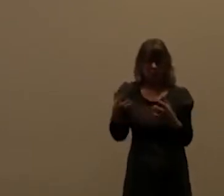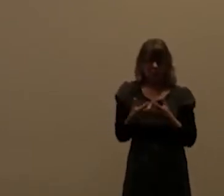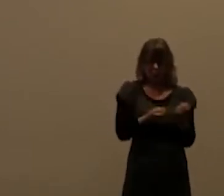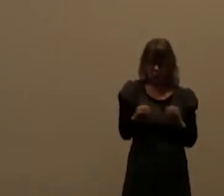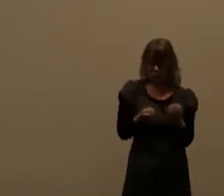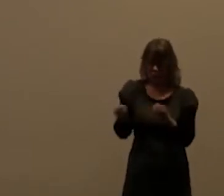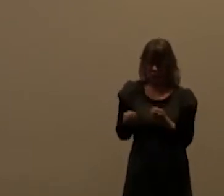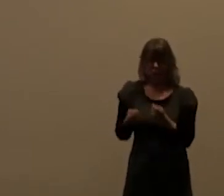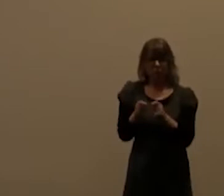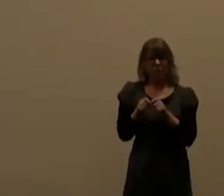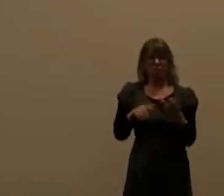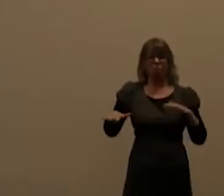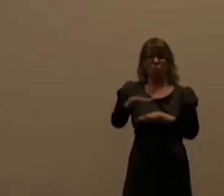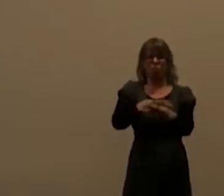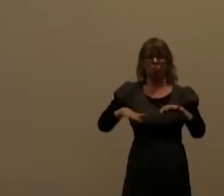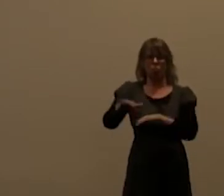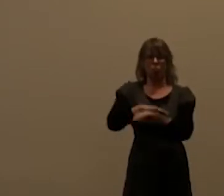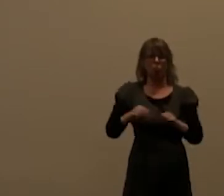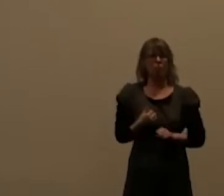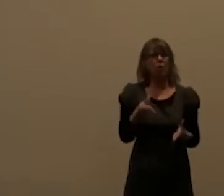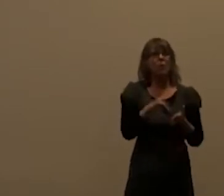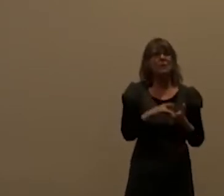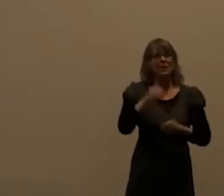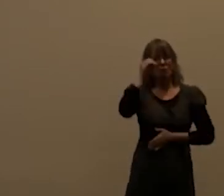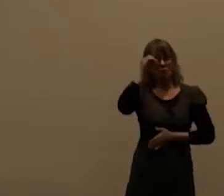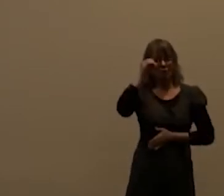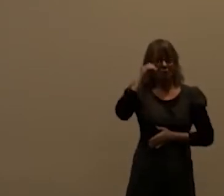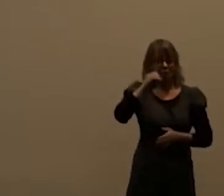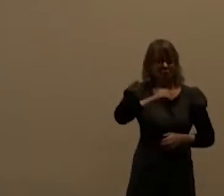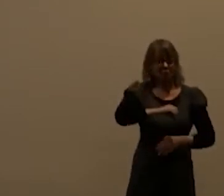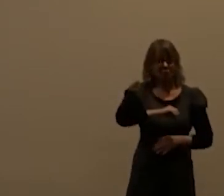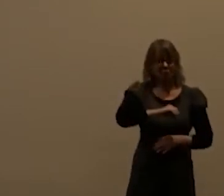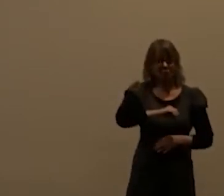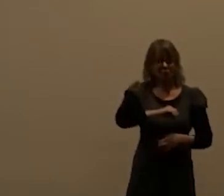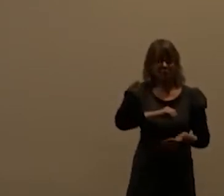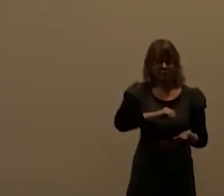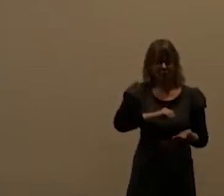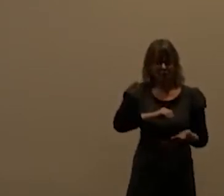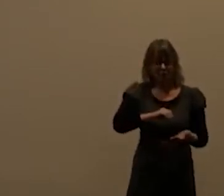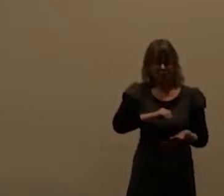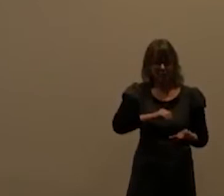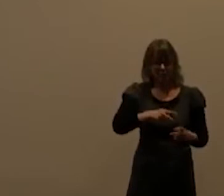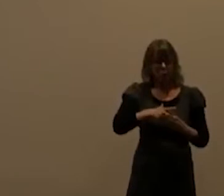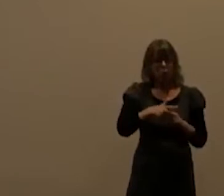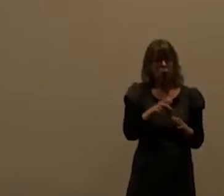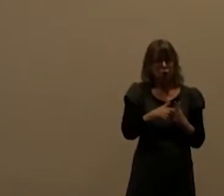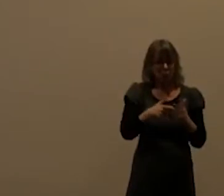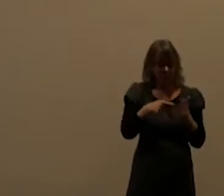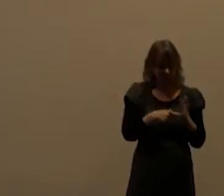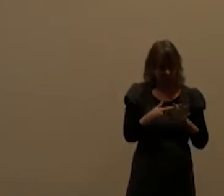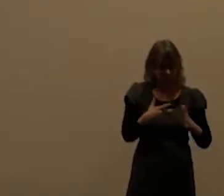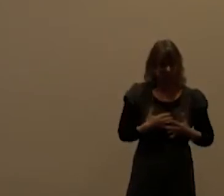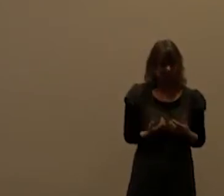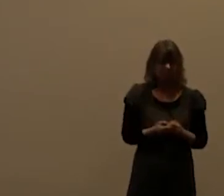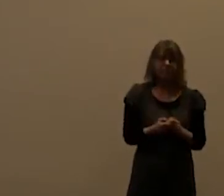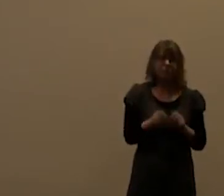don't have sprawl? So definitely, the Center of Excellence Toolkit, they relatively recently released a Dataverse for Teams